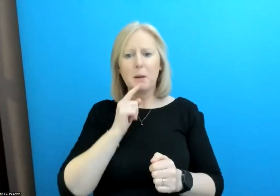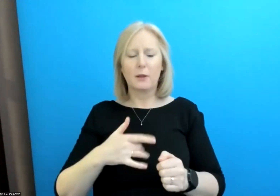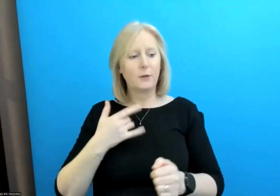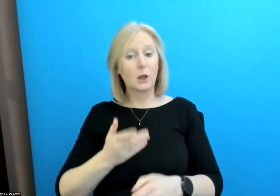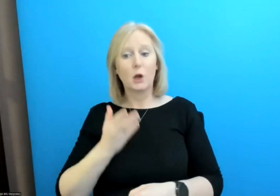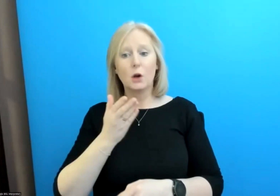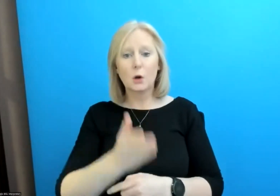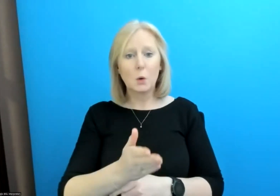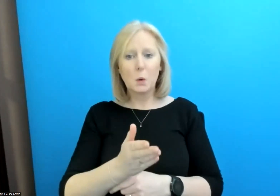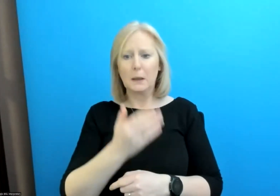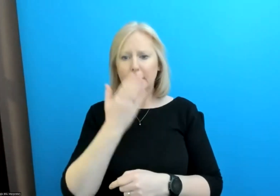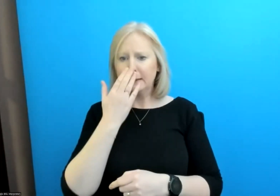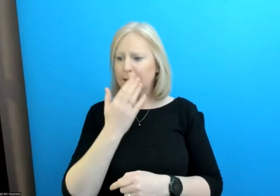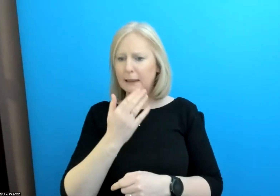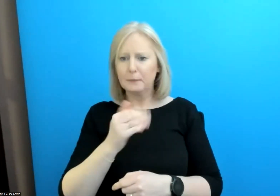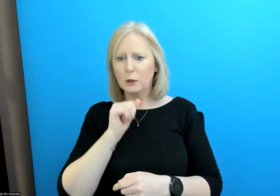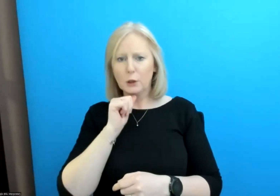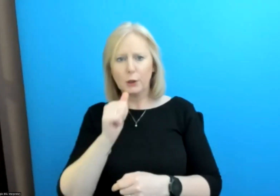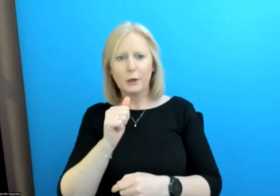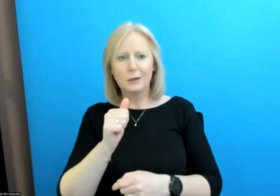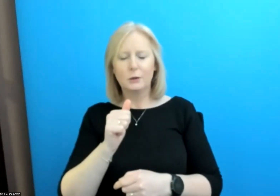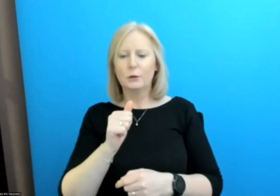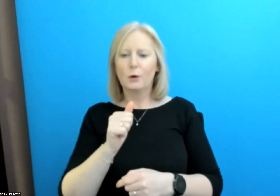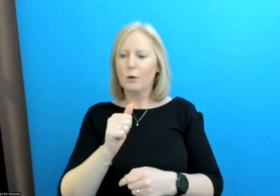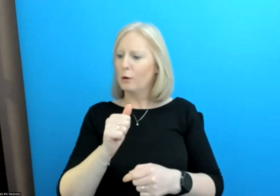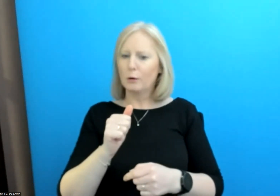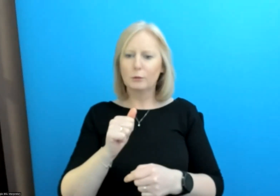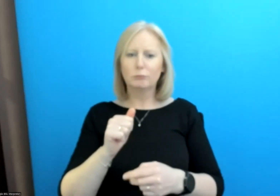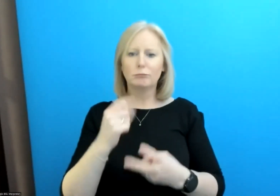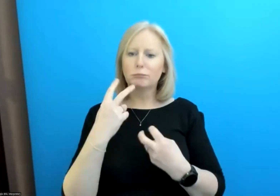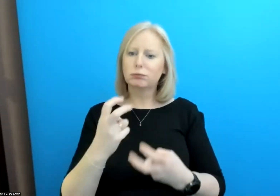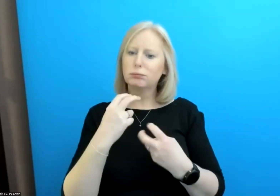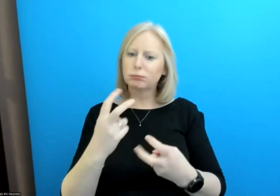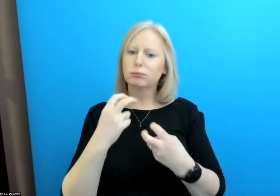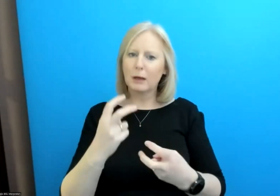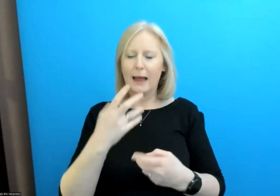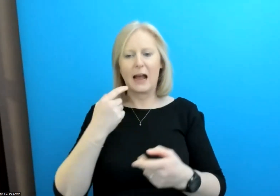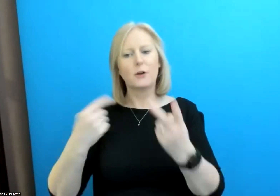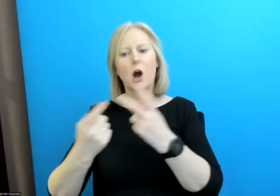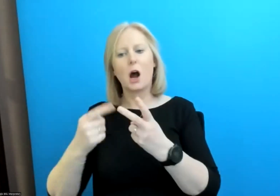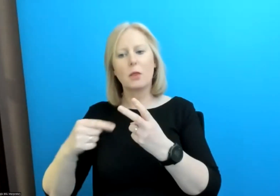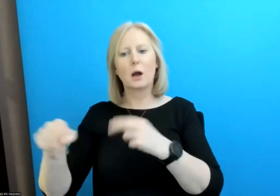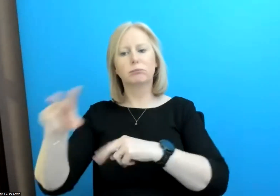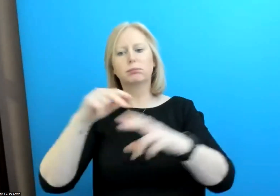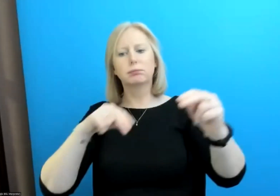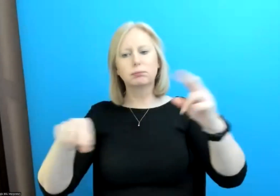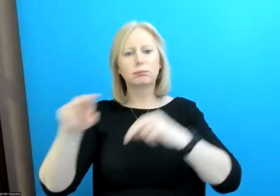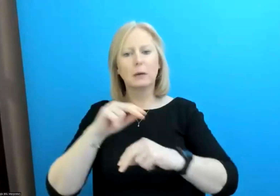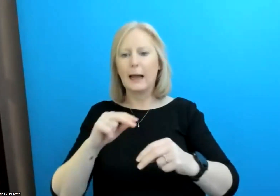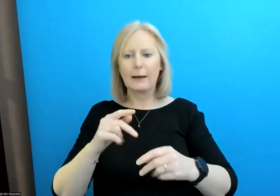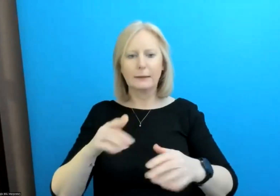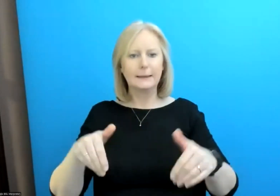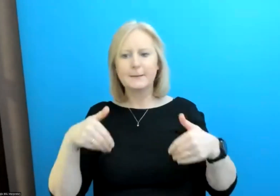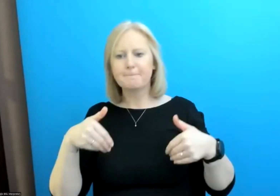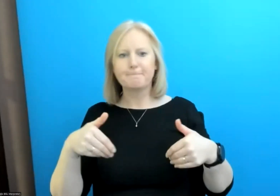by environmental factors or transport providers or trade union representatives. And there